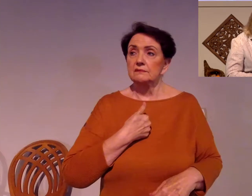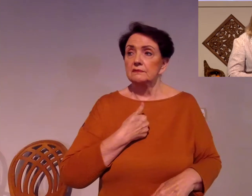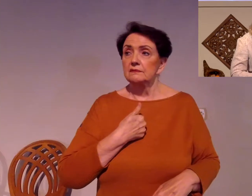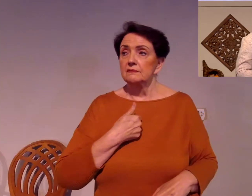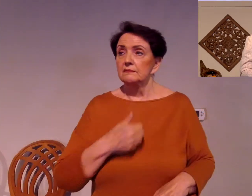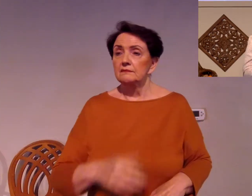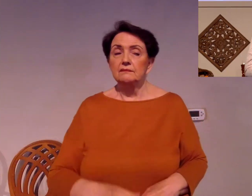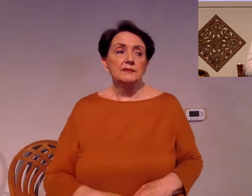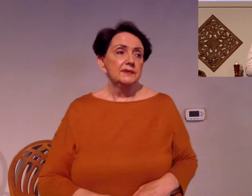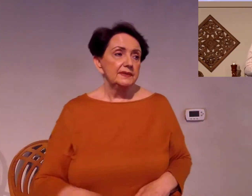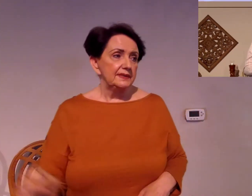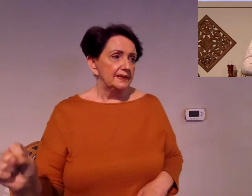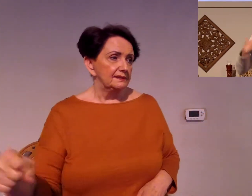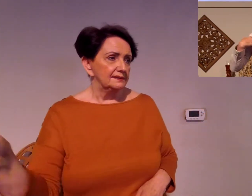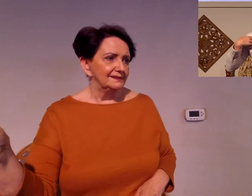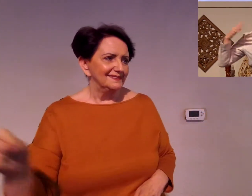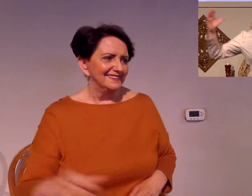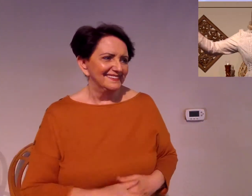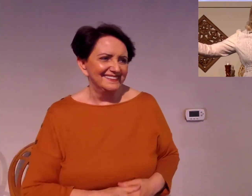Yes.